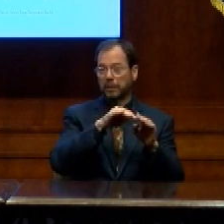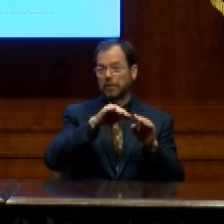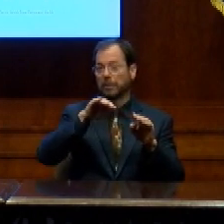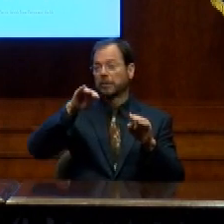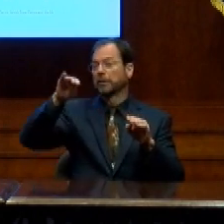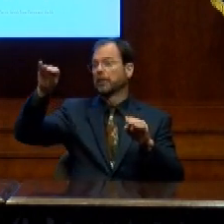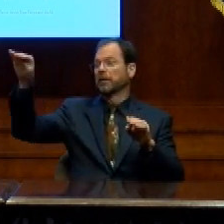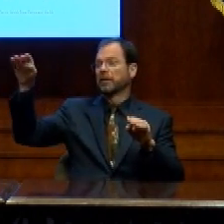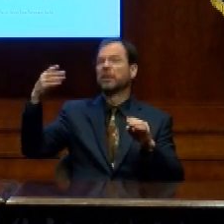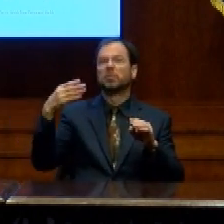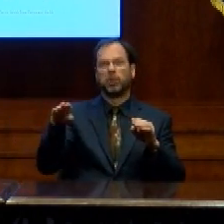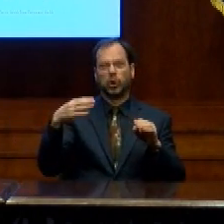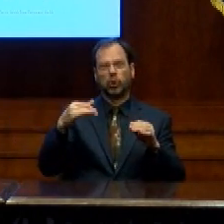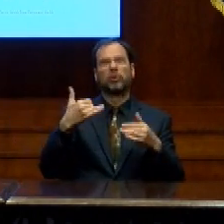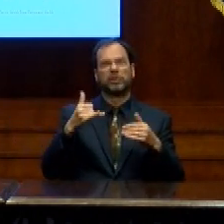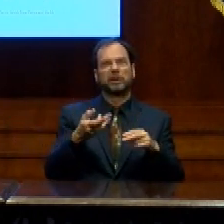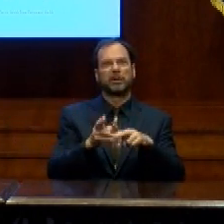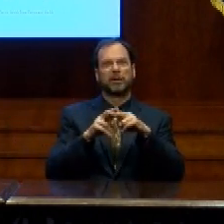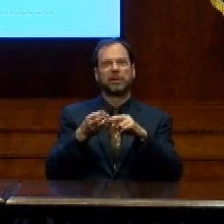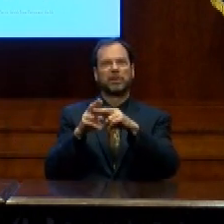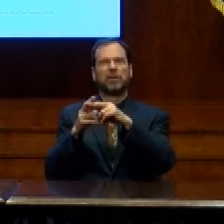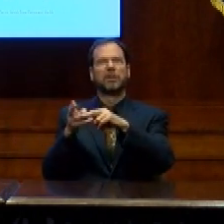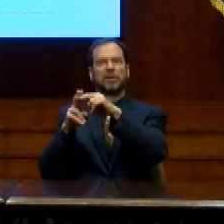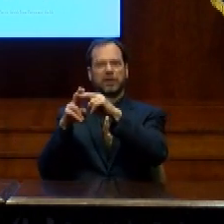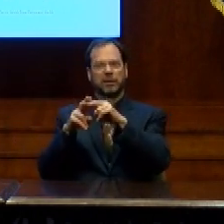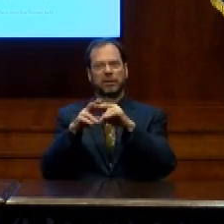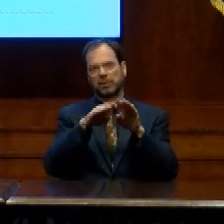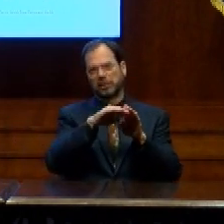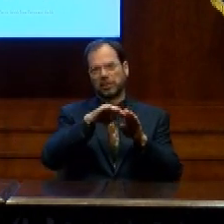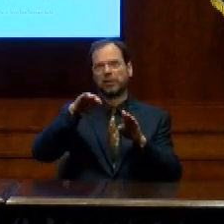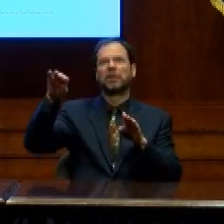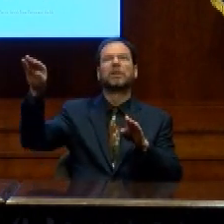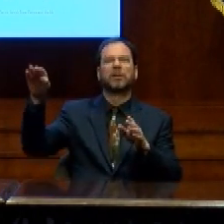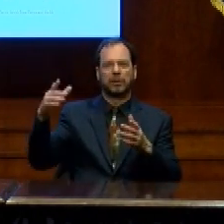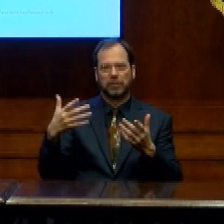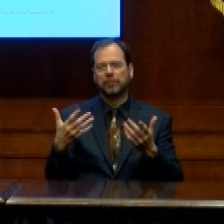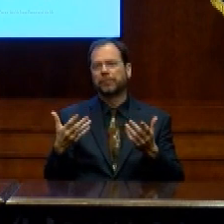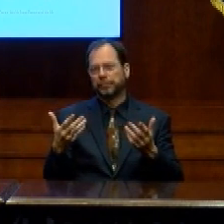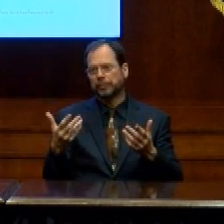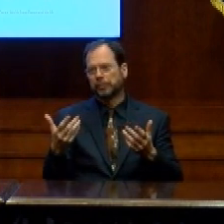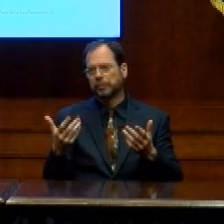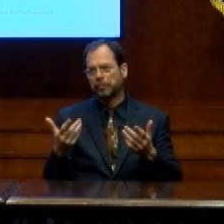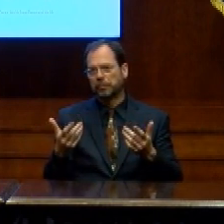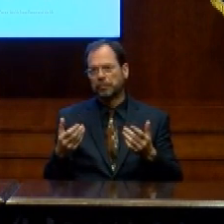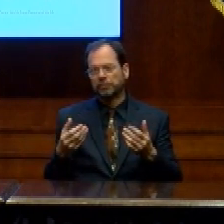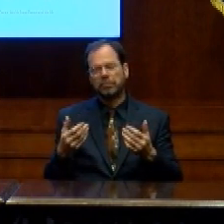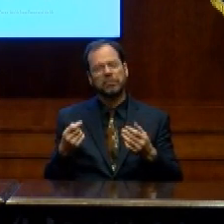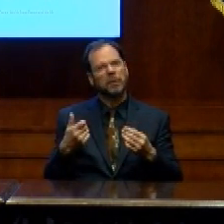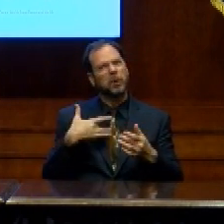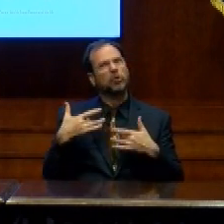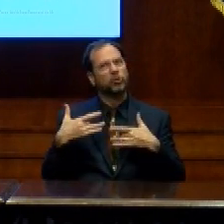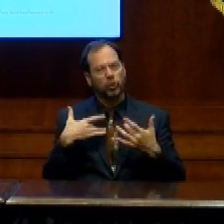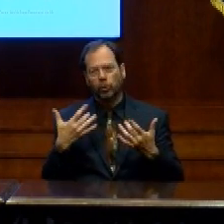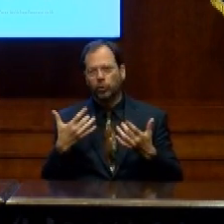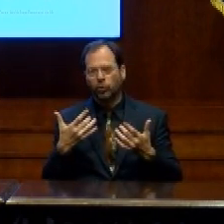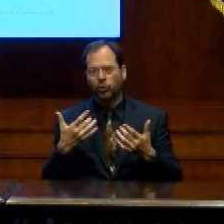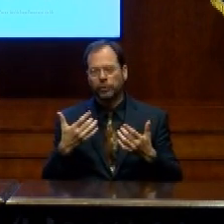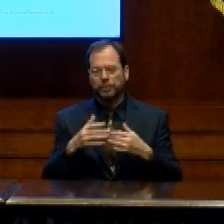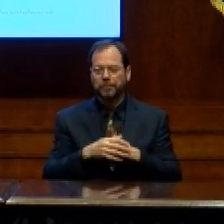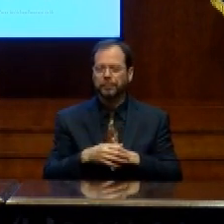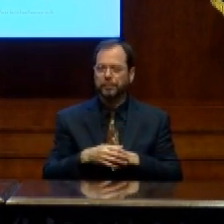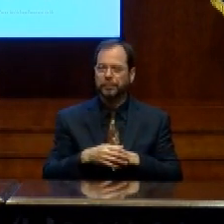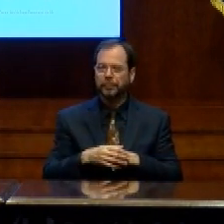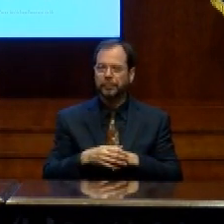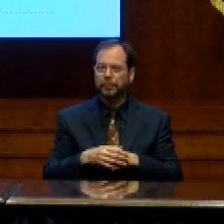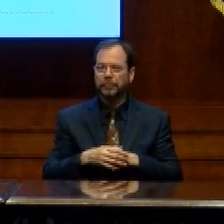angle of the blue line continues to go upward at a degree that shows more concern